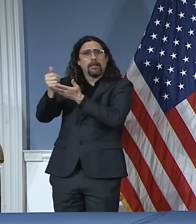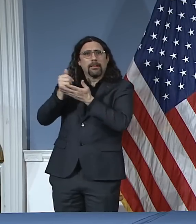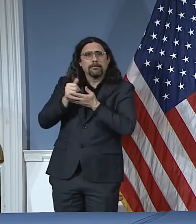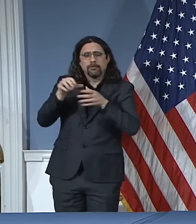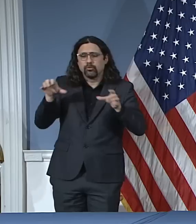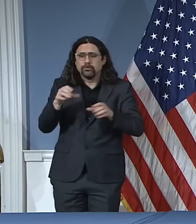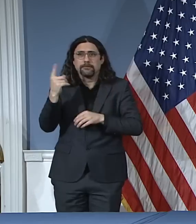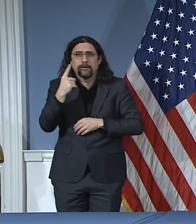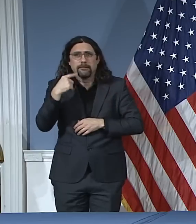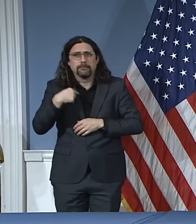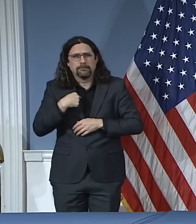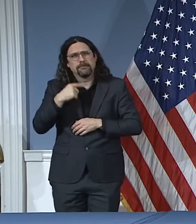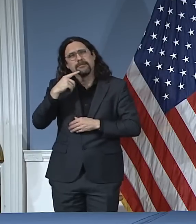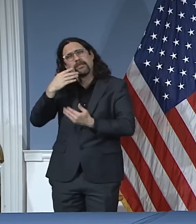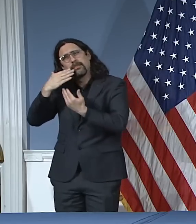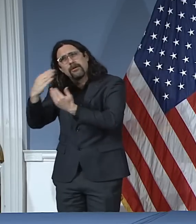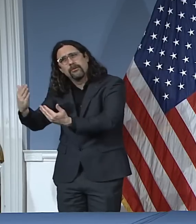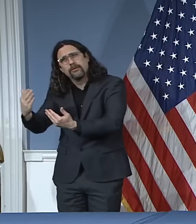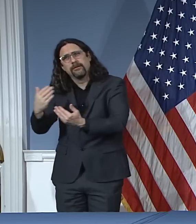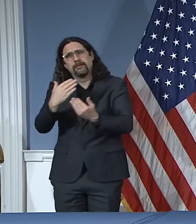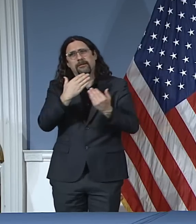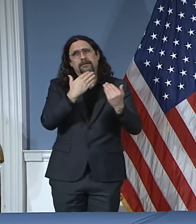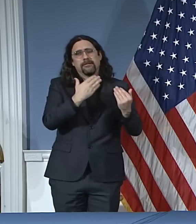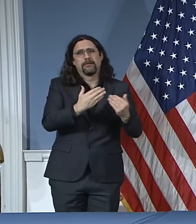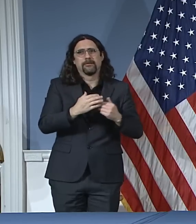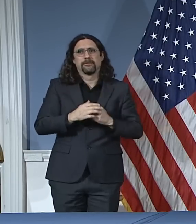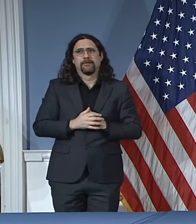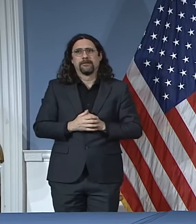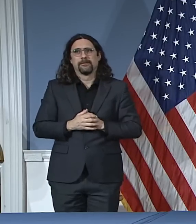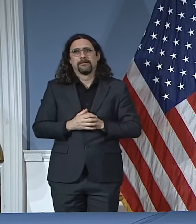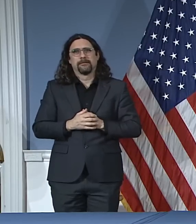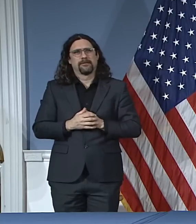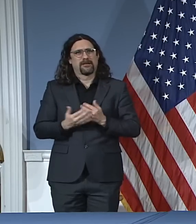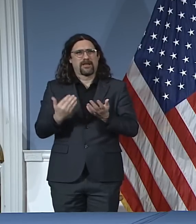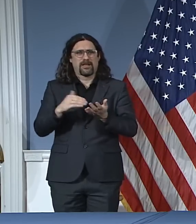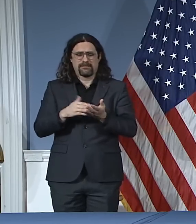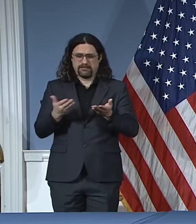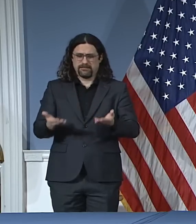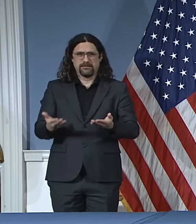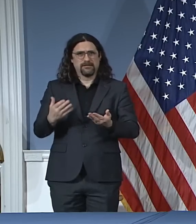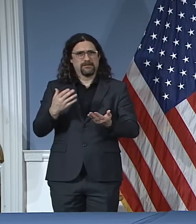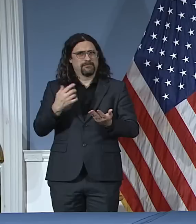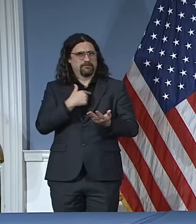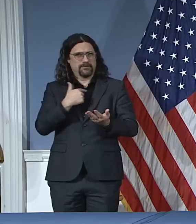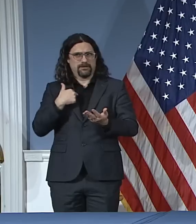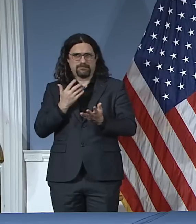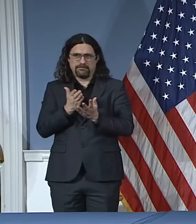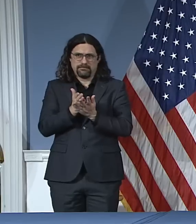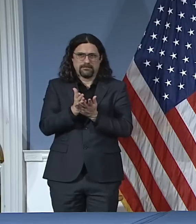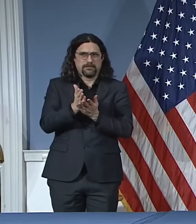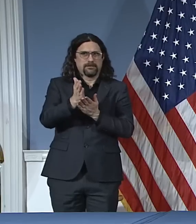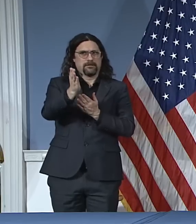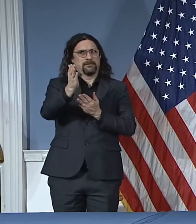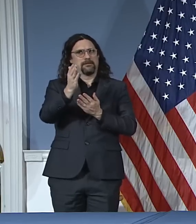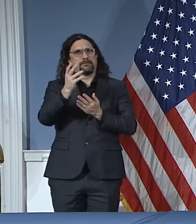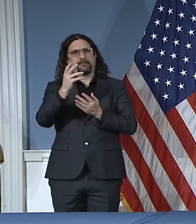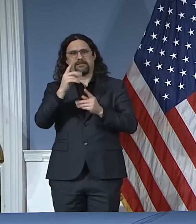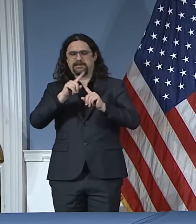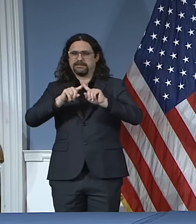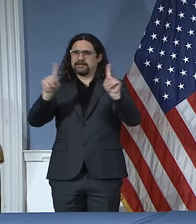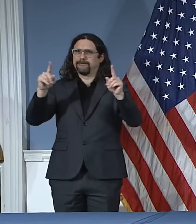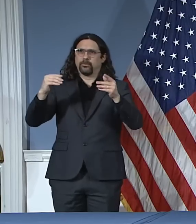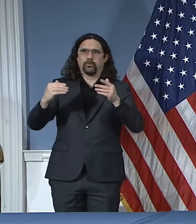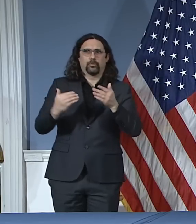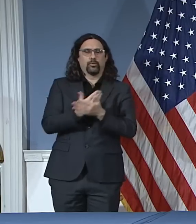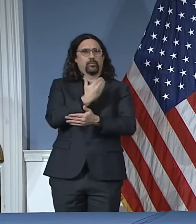reality. We've never been under this kind of order to pause our lives, change our ways. It's going to